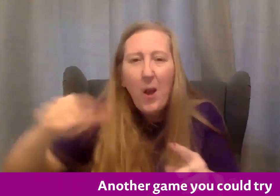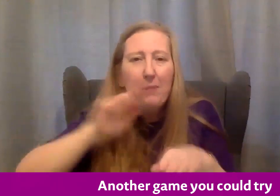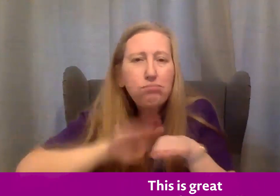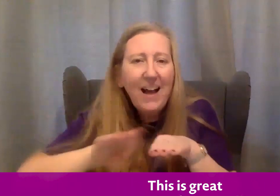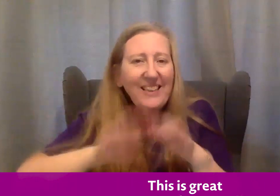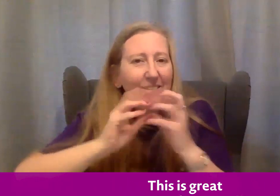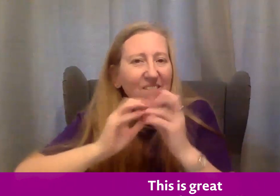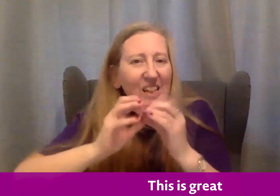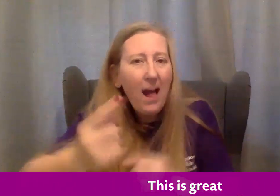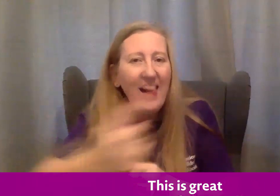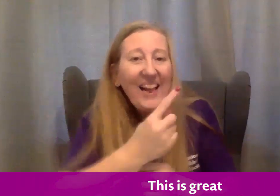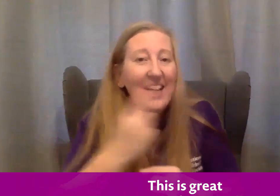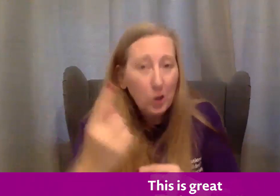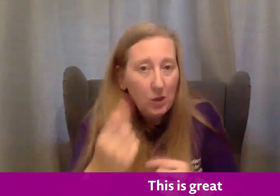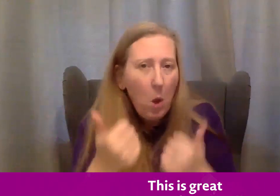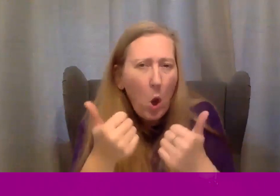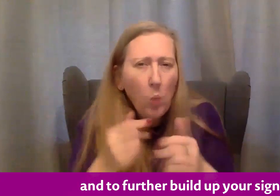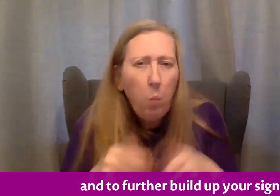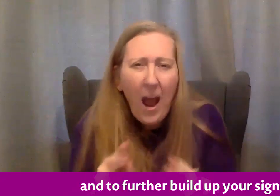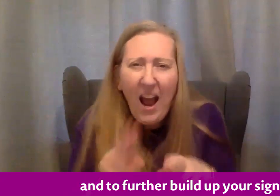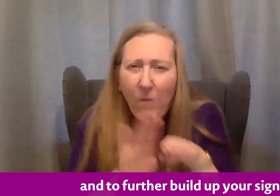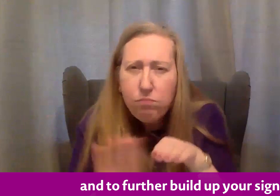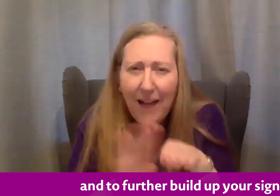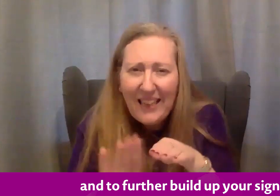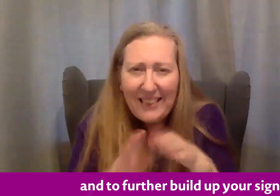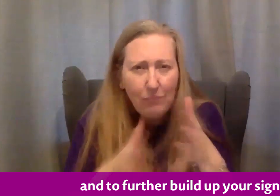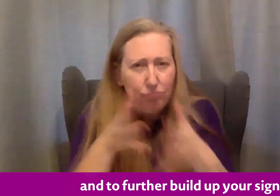This is great to practice fingerspelling and to further build up your signs.